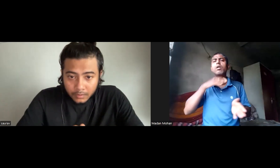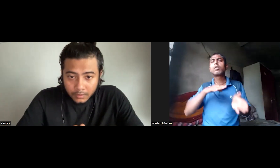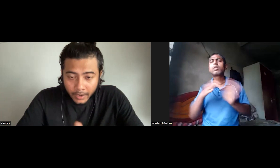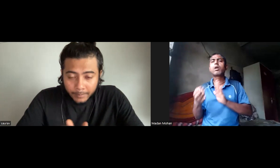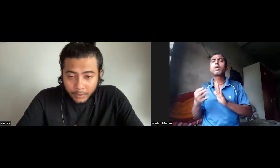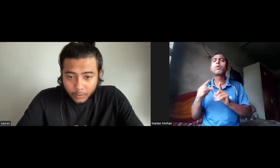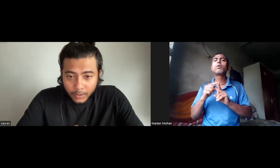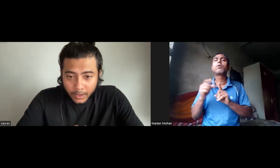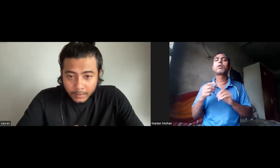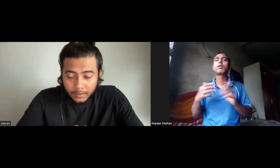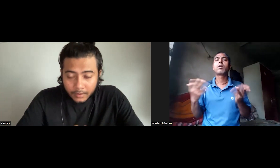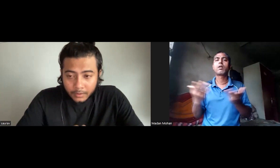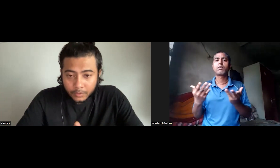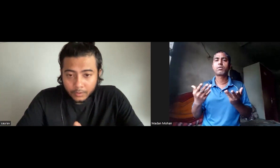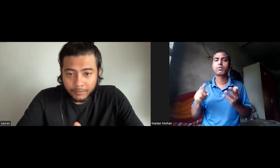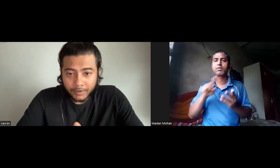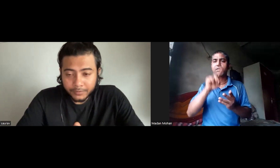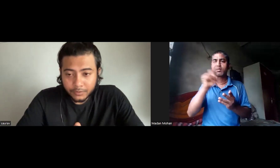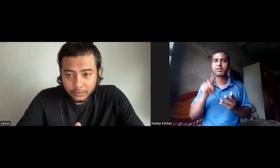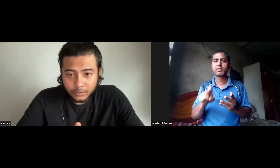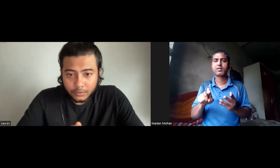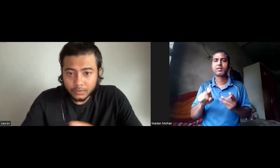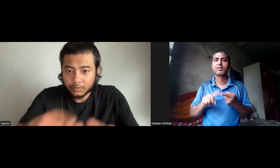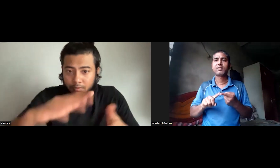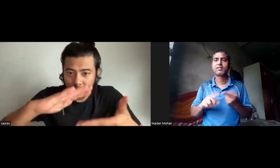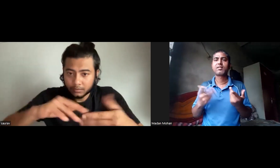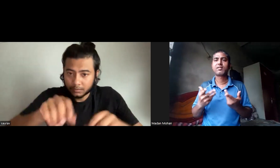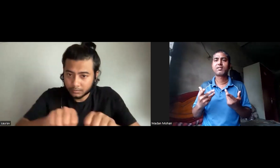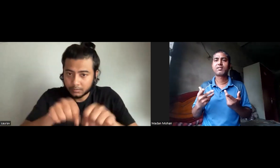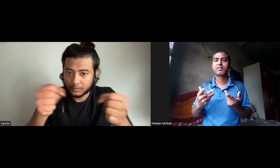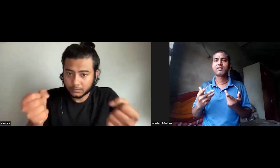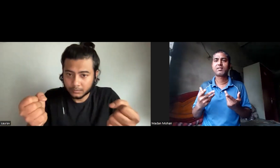I am alone, and my wife is also.